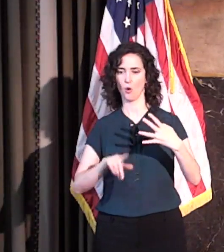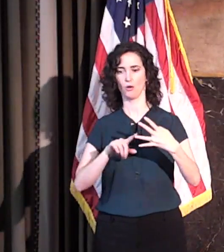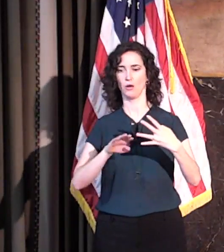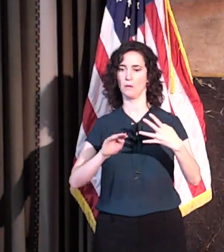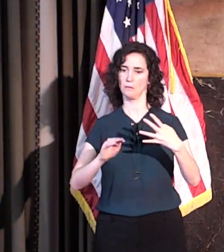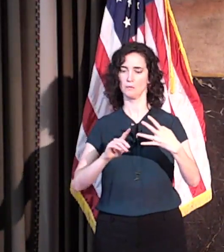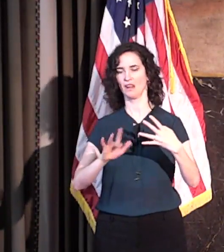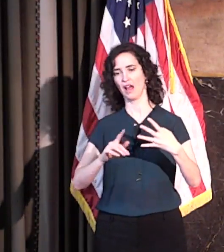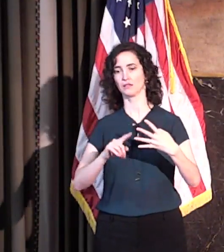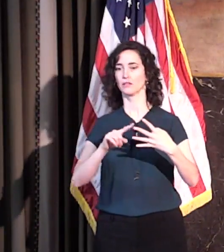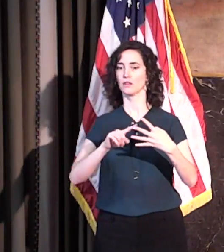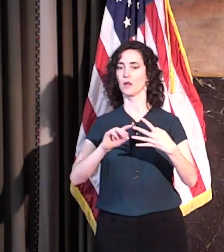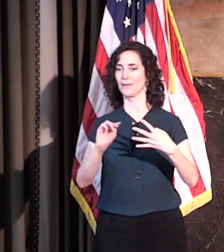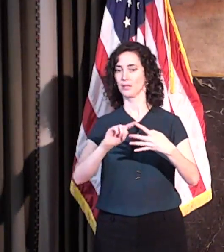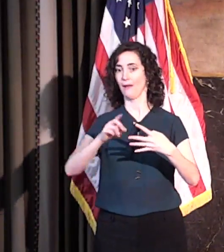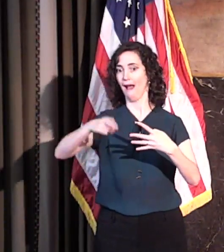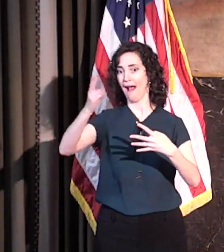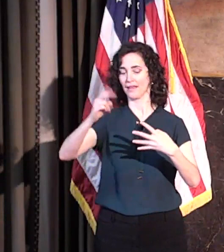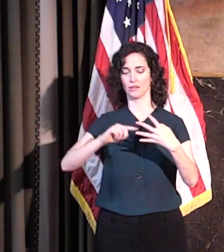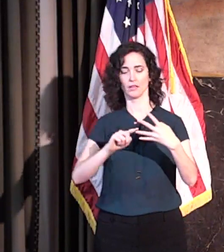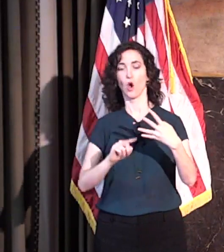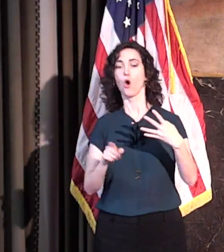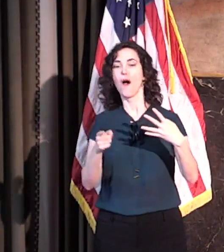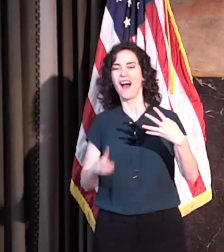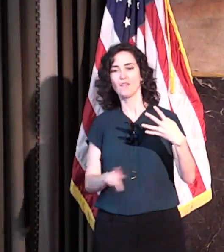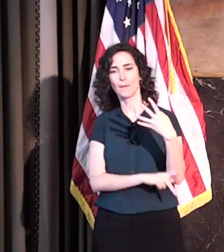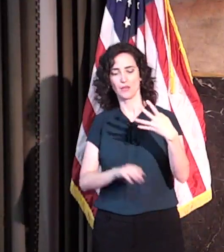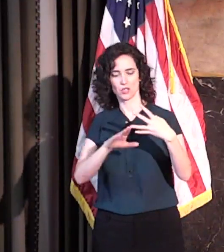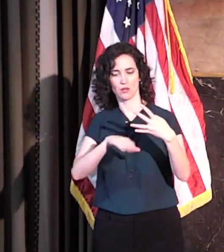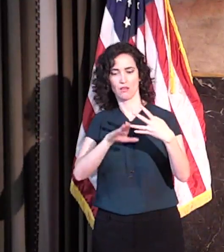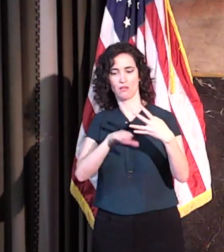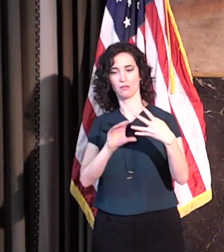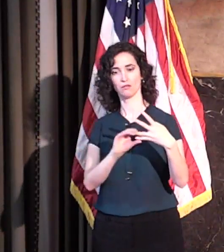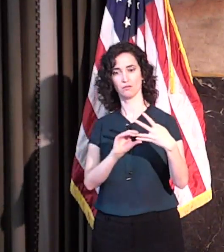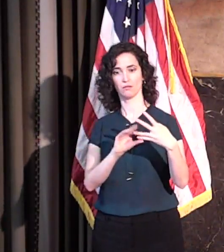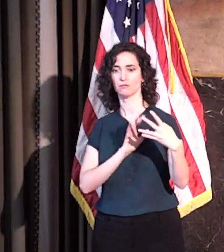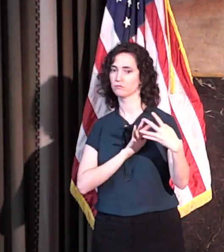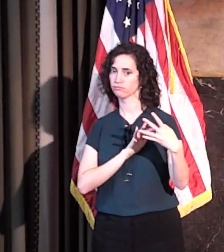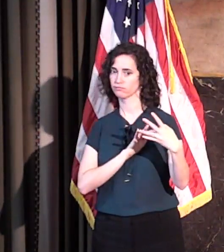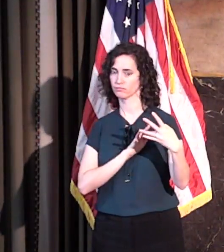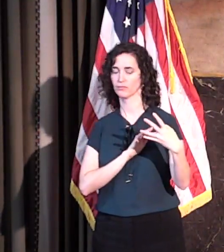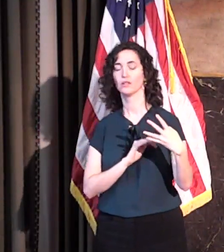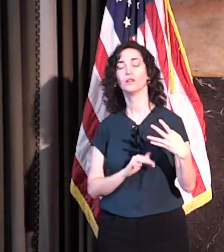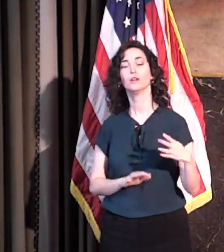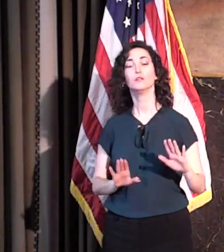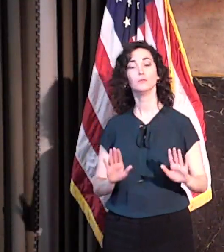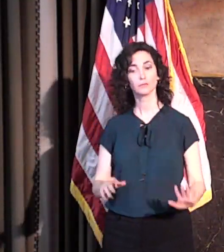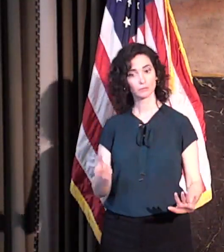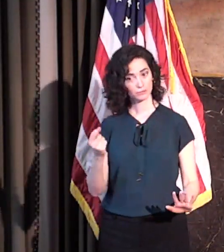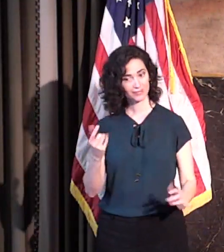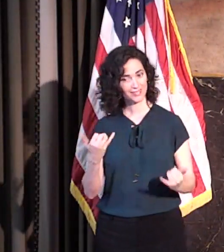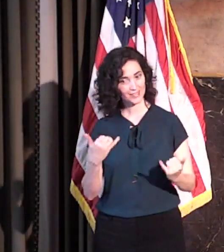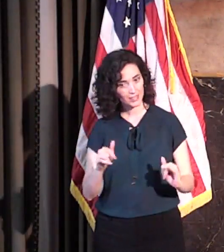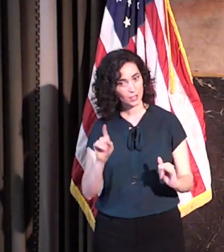very encouraging. That said, there remains to be good reason to be